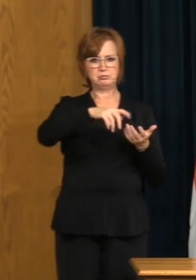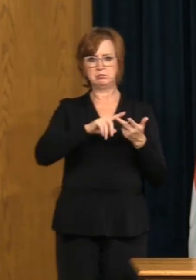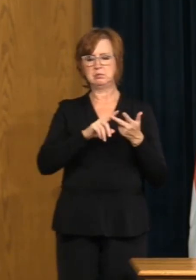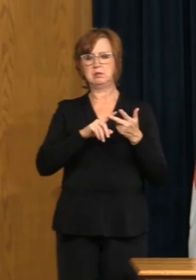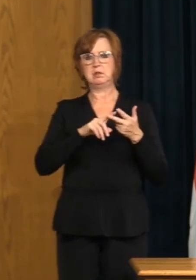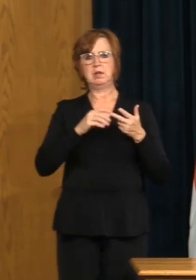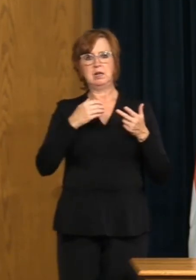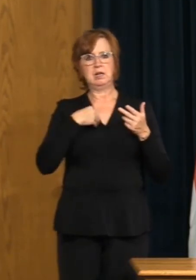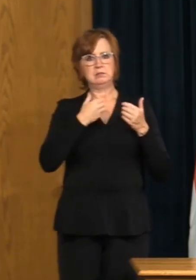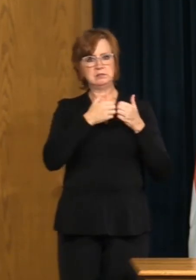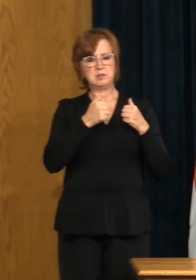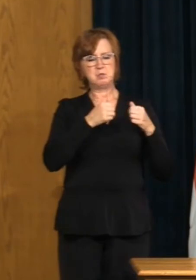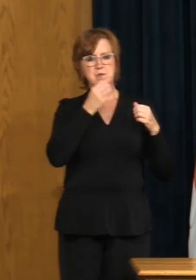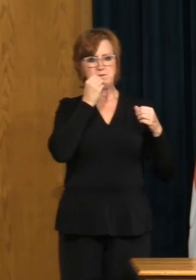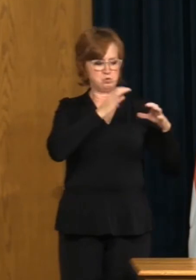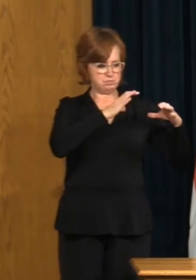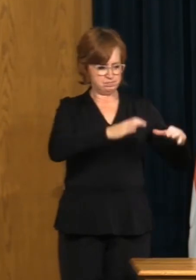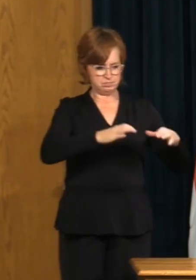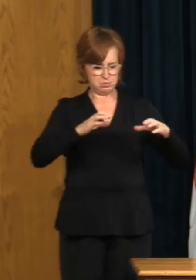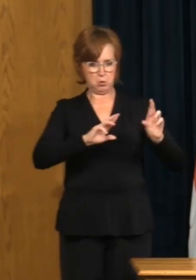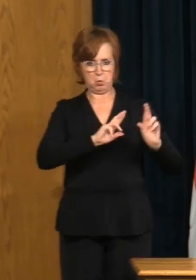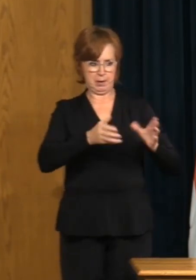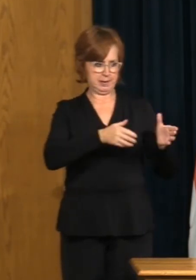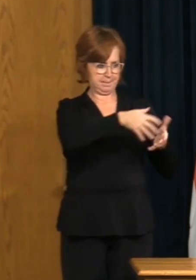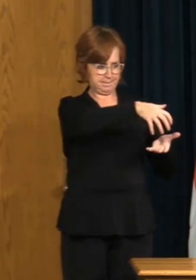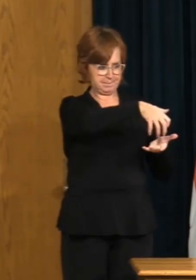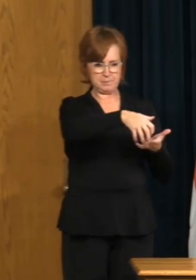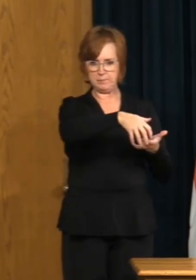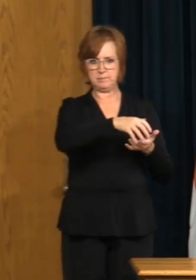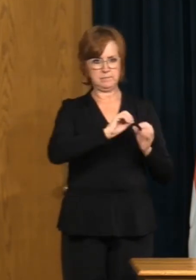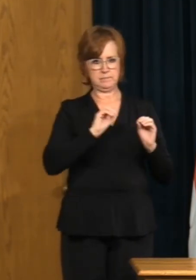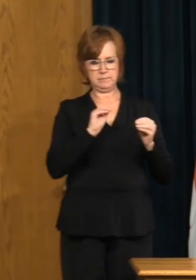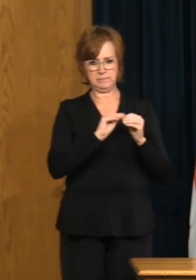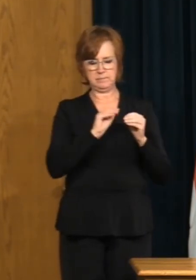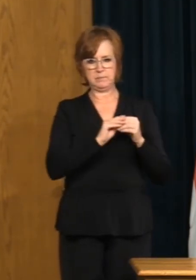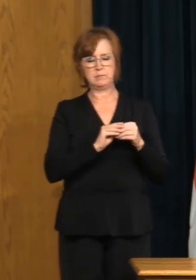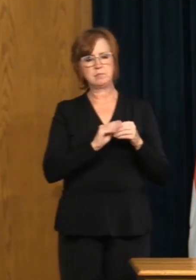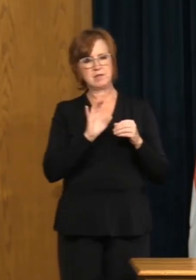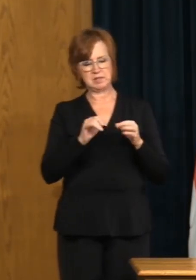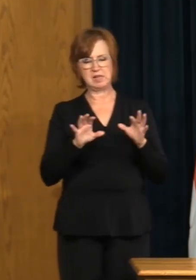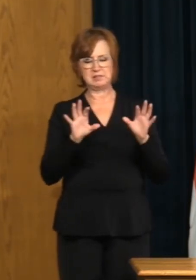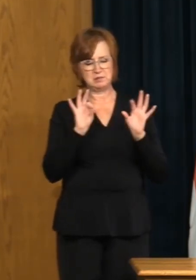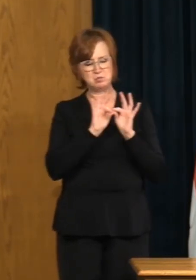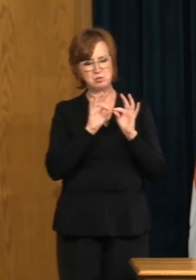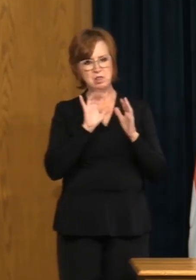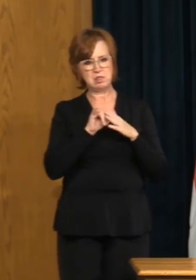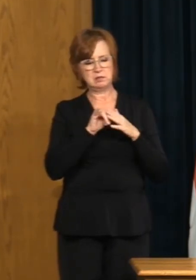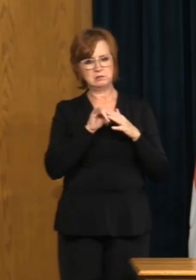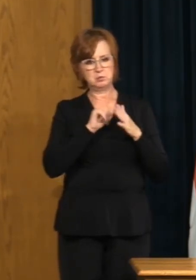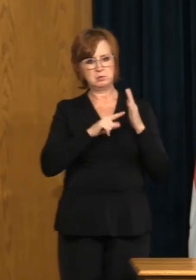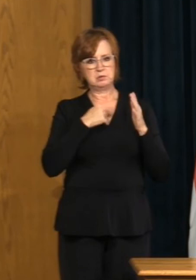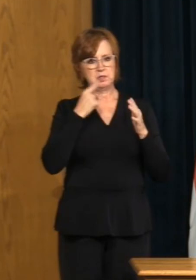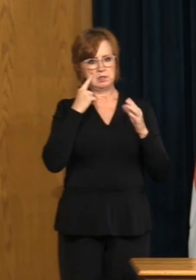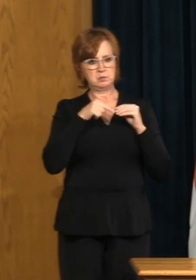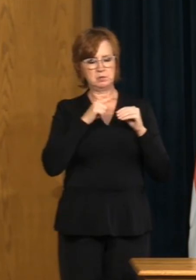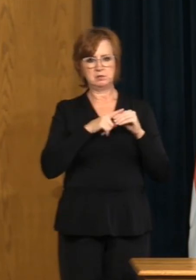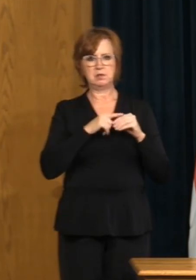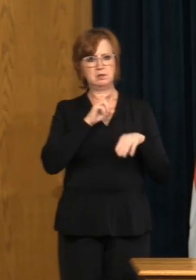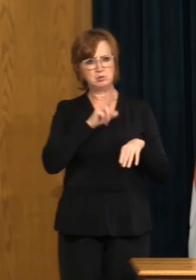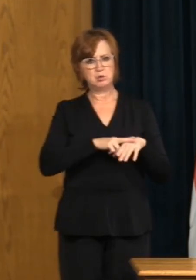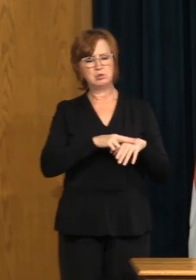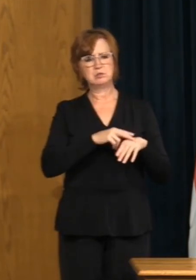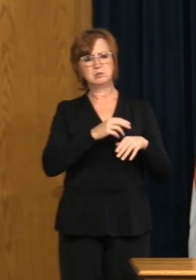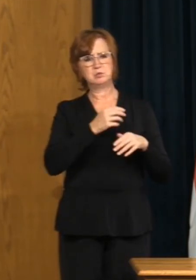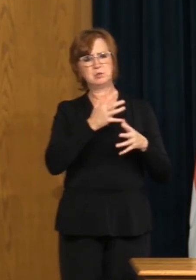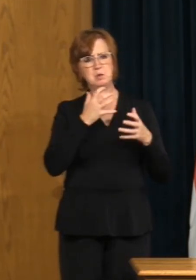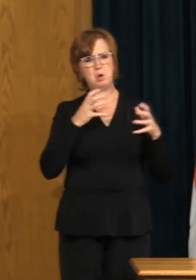food. And I think the small things are going to be really important in the winter, and obviously we love to meet up with friends and family,